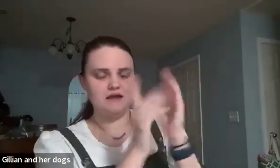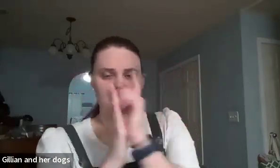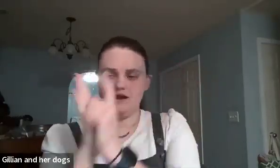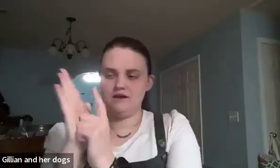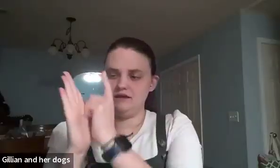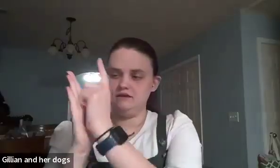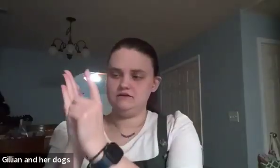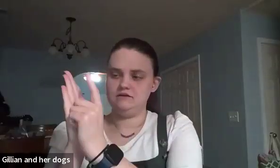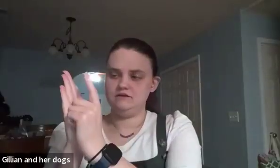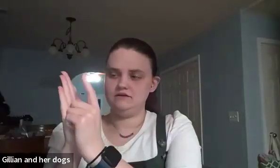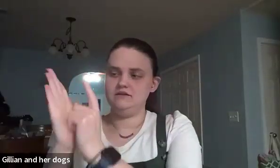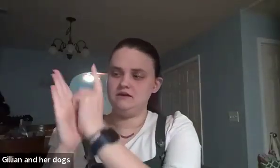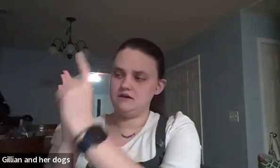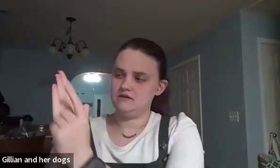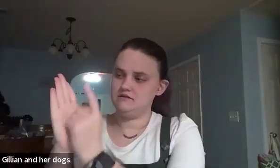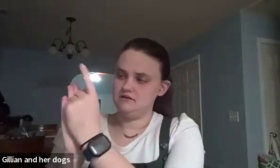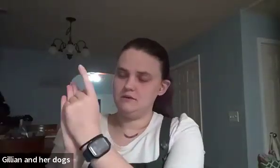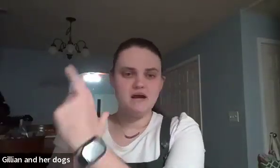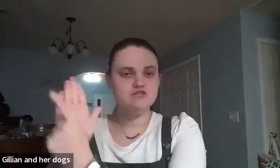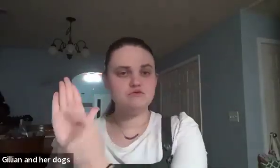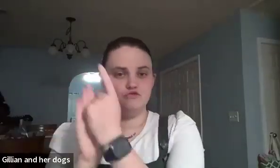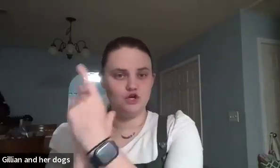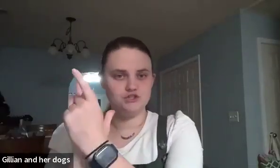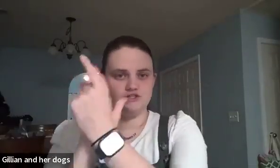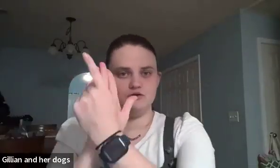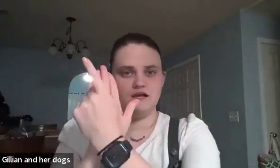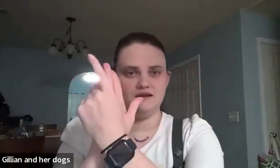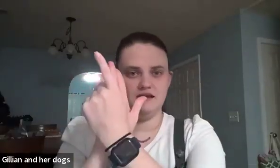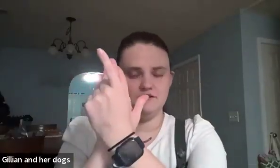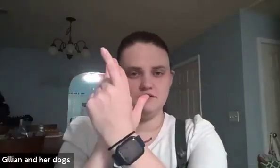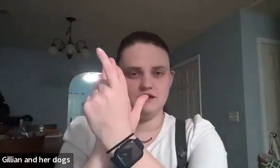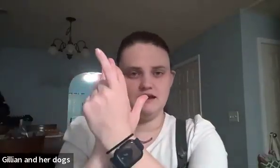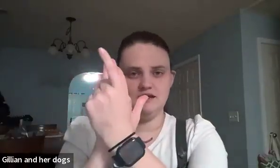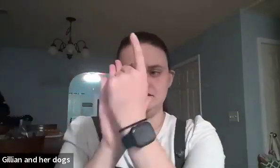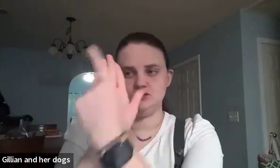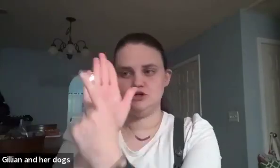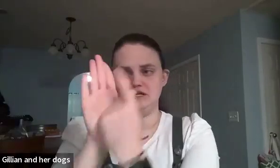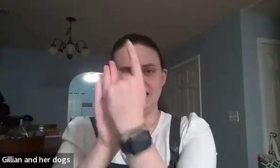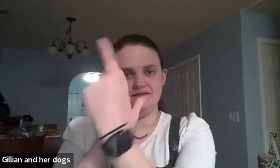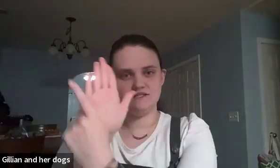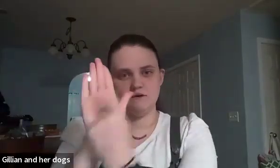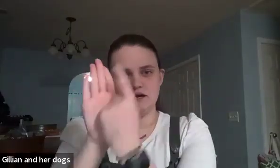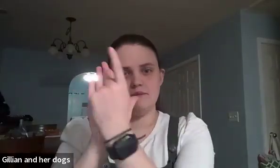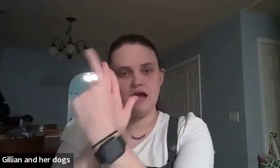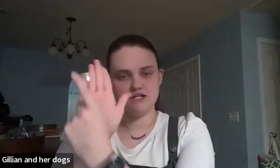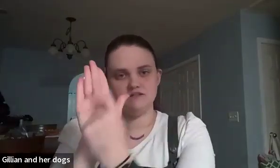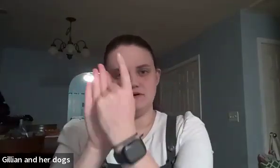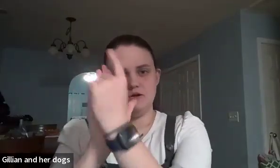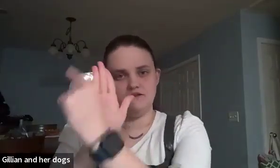away. Yeah. Mine's reverse. So like if you look at it, turning it this way, I'm actually following